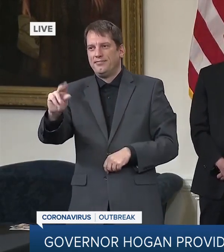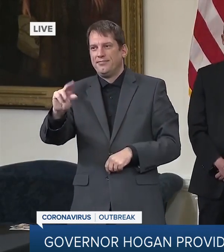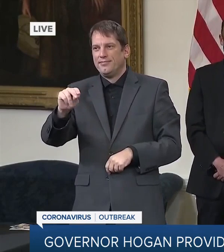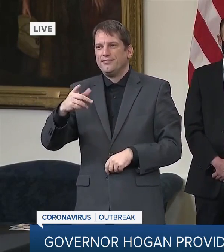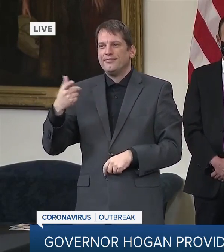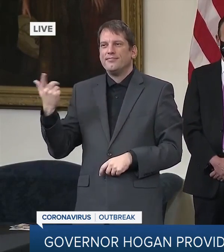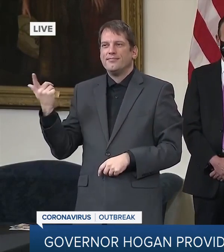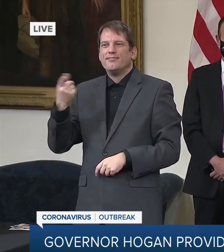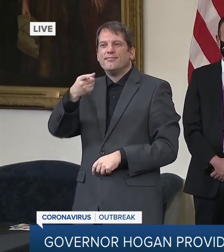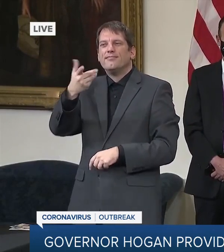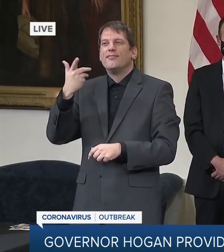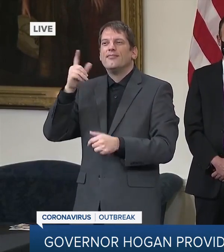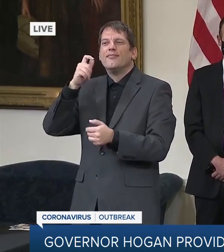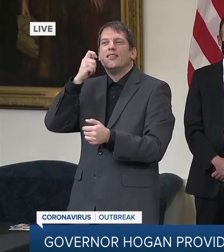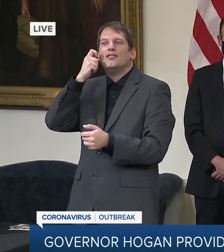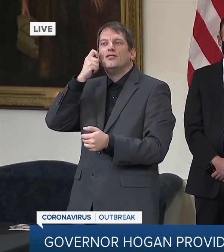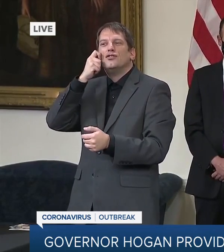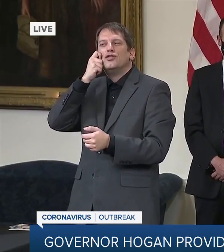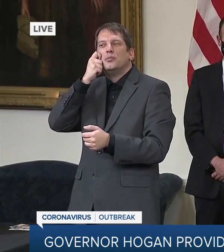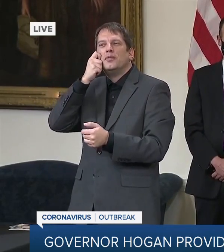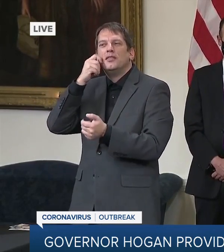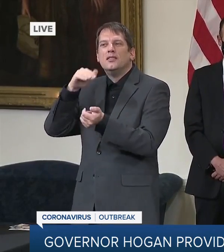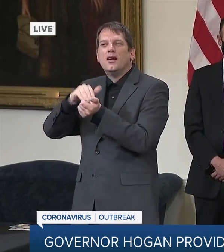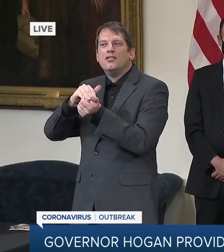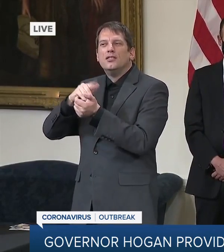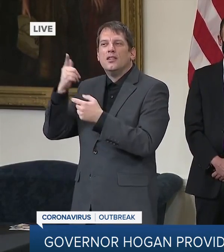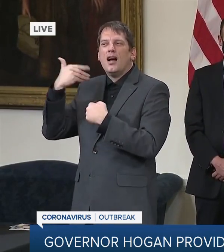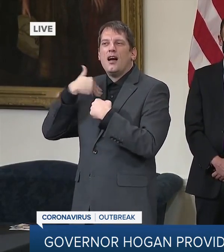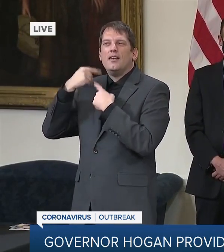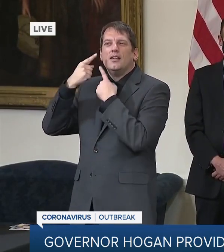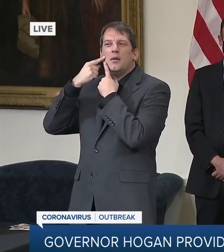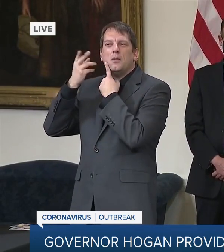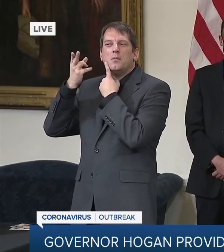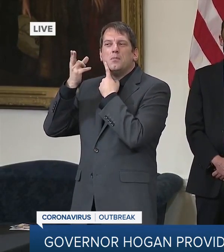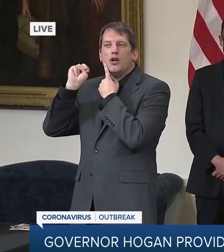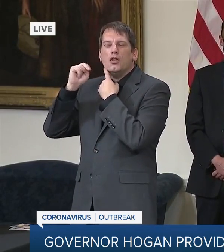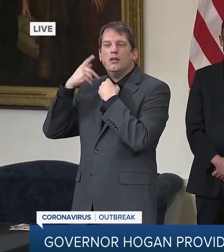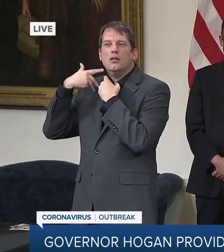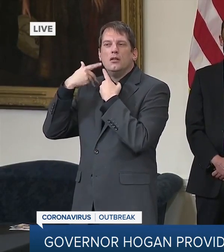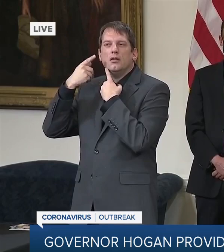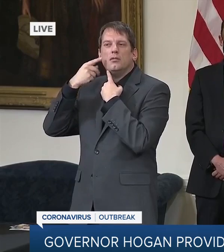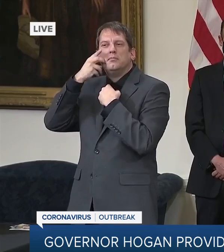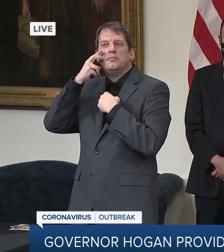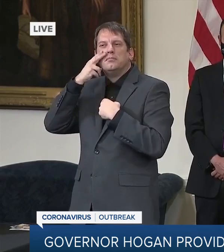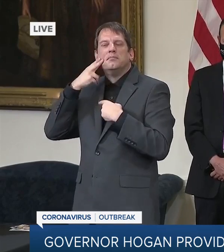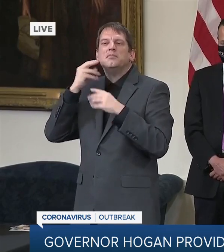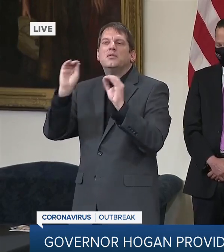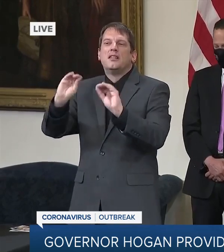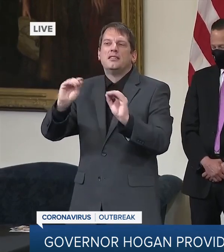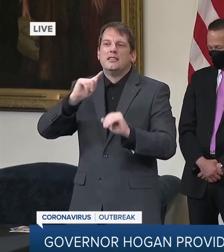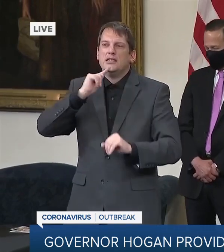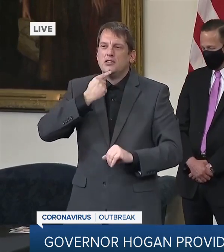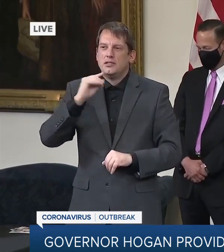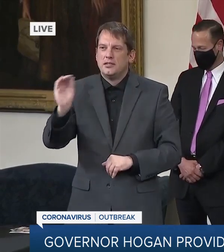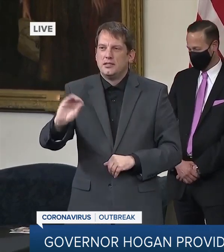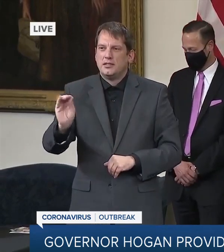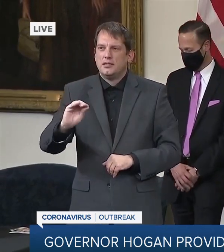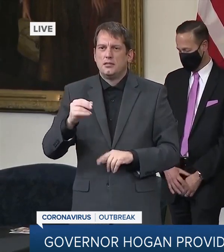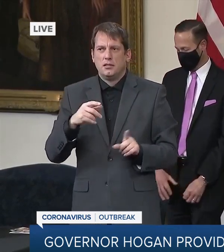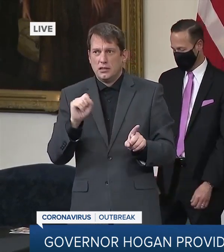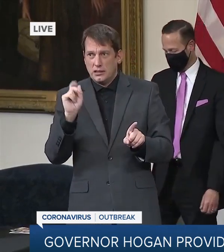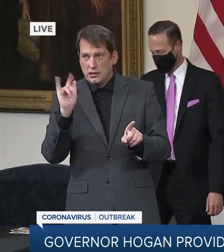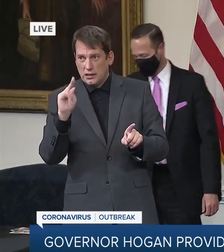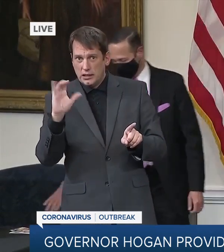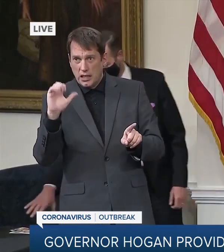but I'm also being safe. So there is a little Band-Aid here, but nothing serious. An additional skin cancer treatment, sir? No, not skin cancer. I